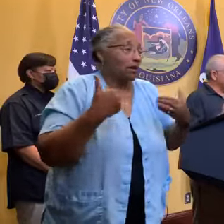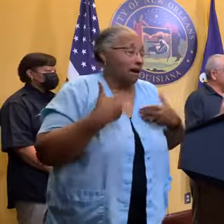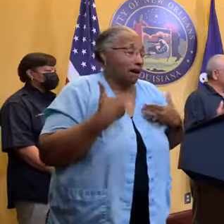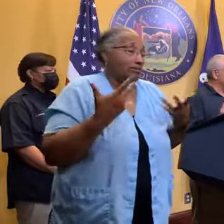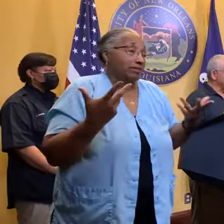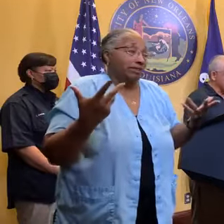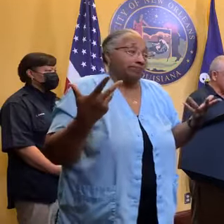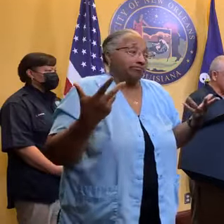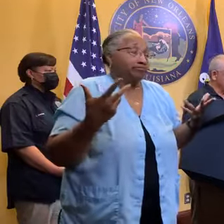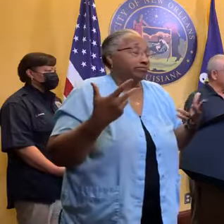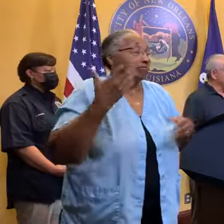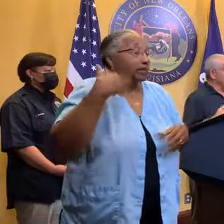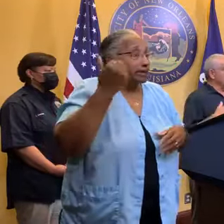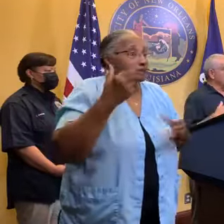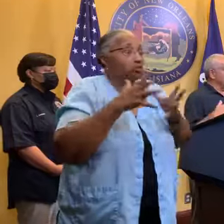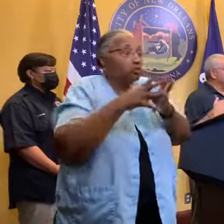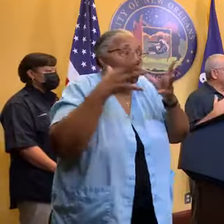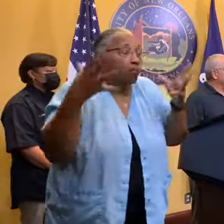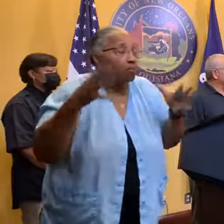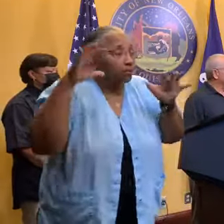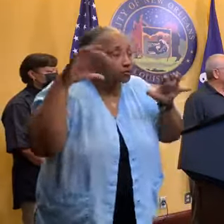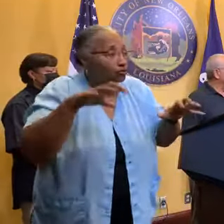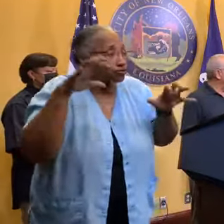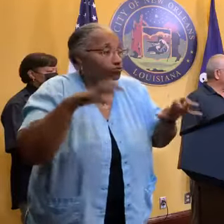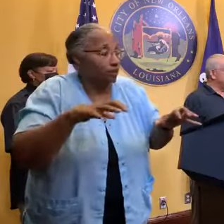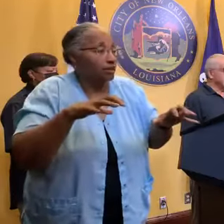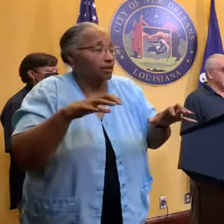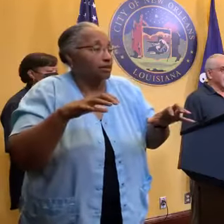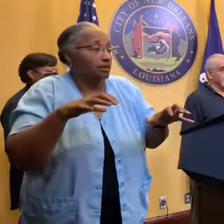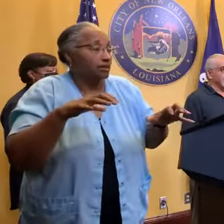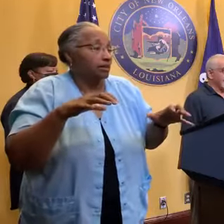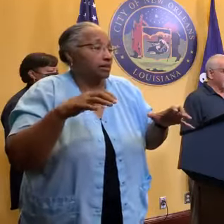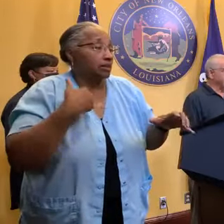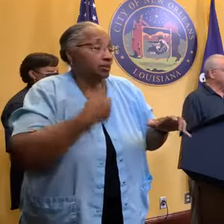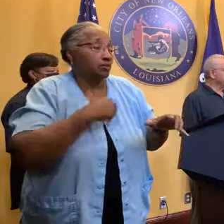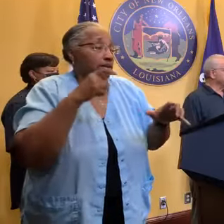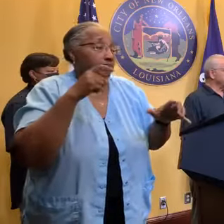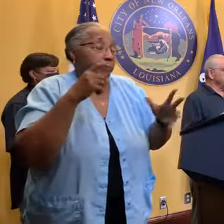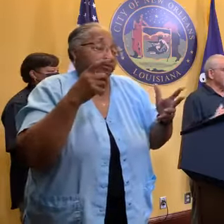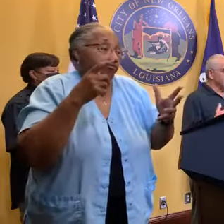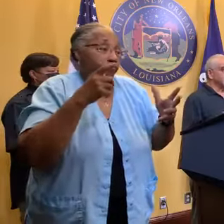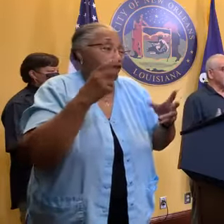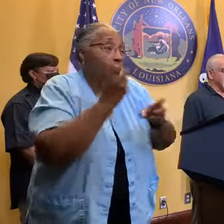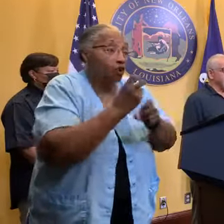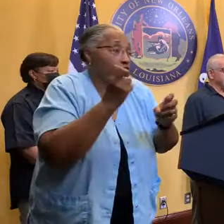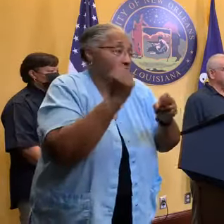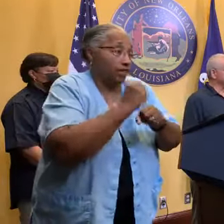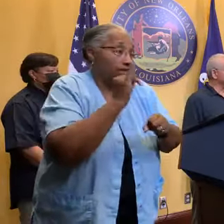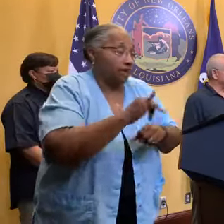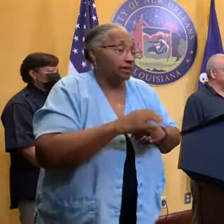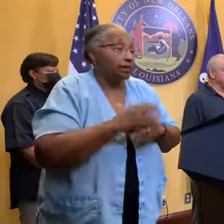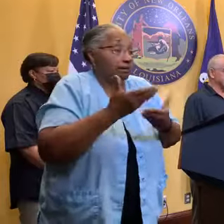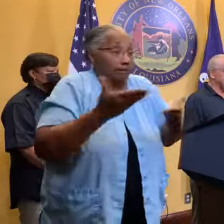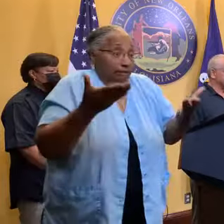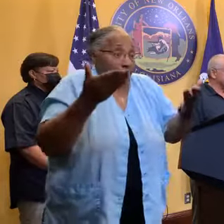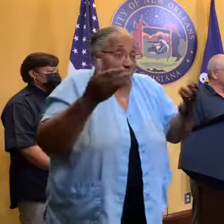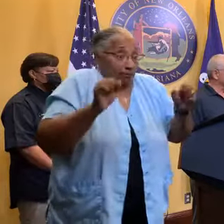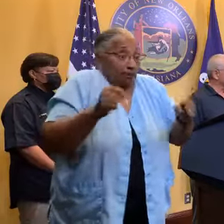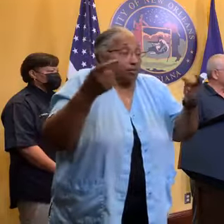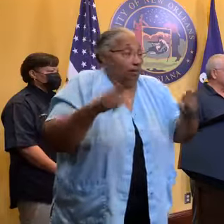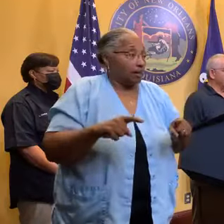There's that distinction. We will update you with any changes that we may have. Things will happen. This is